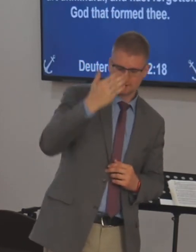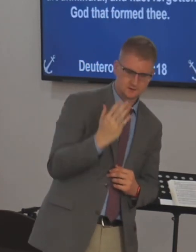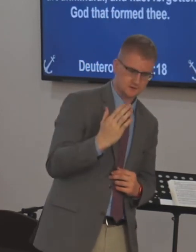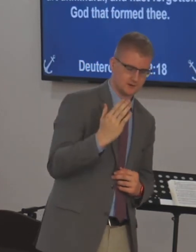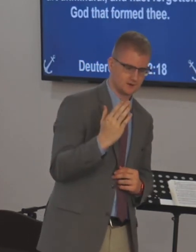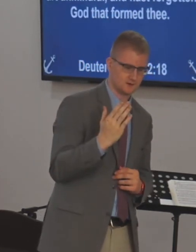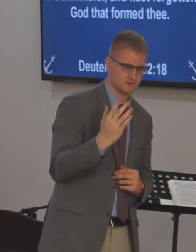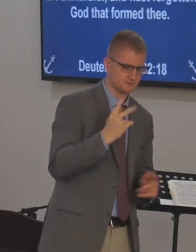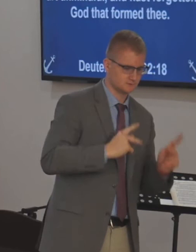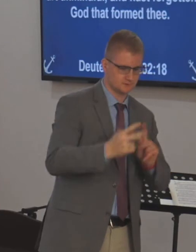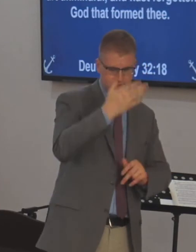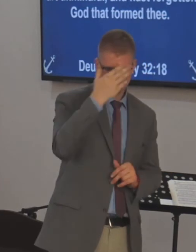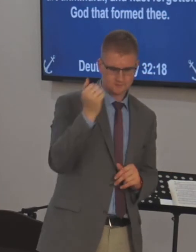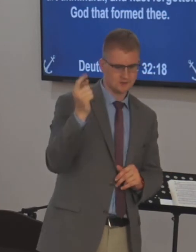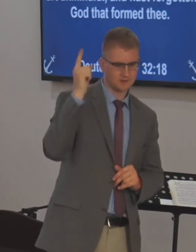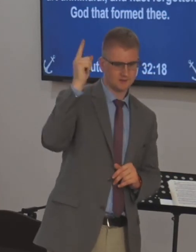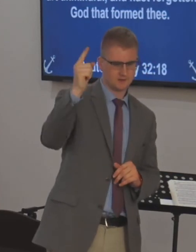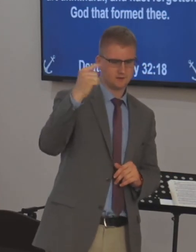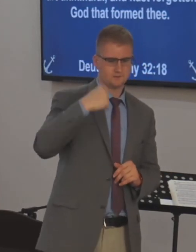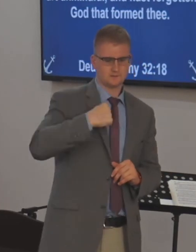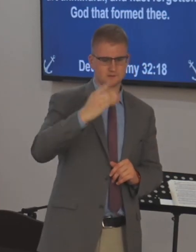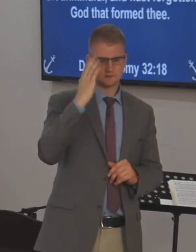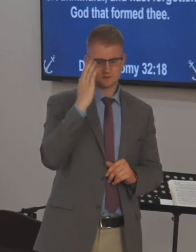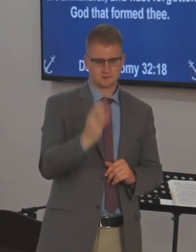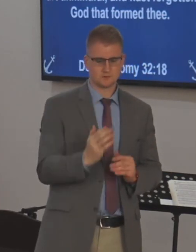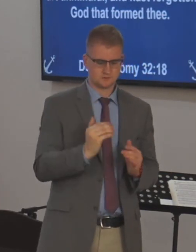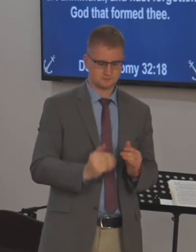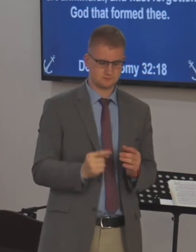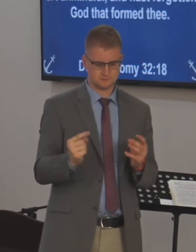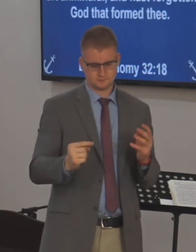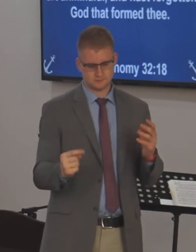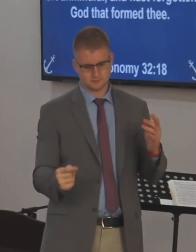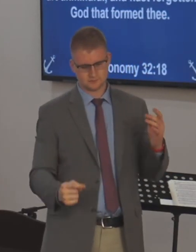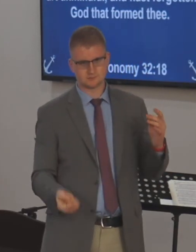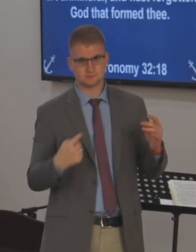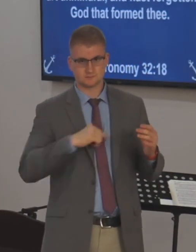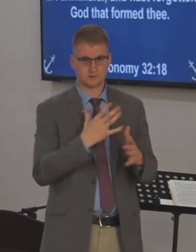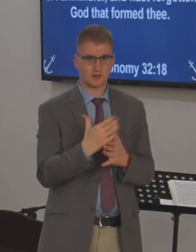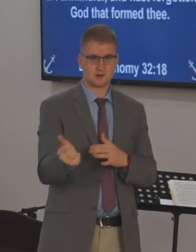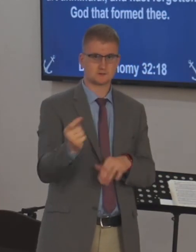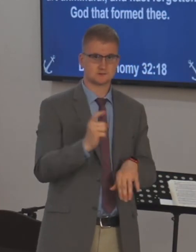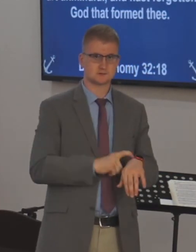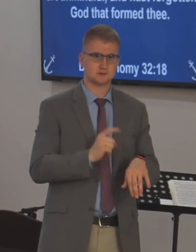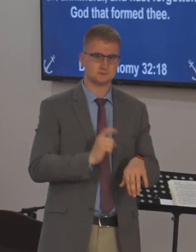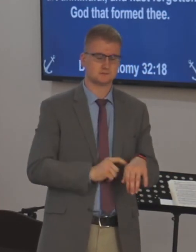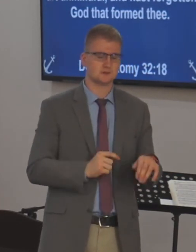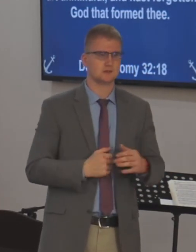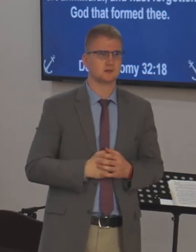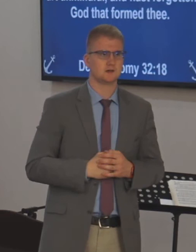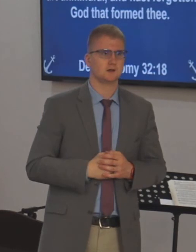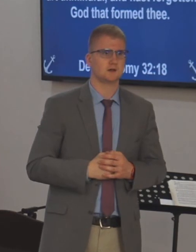have forgotten him. And I'm gonna skip down because we're running out of time. And look at verse